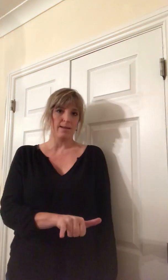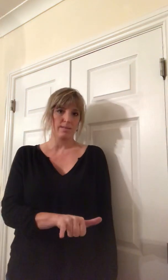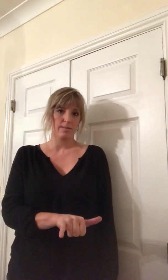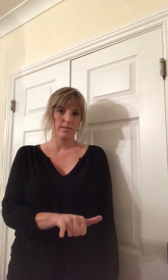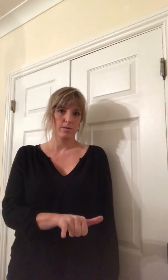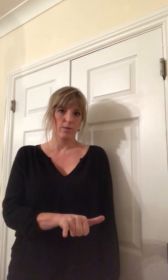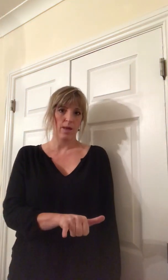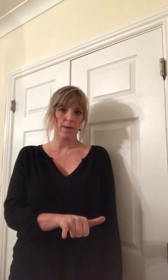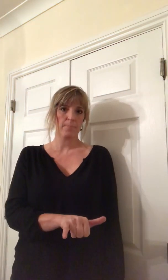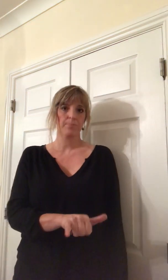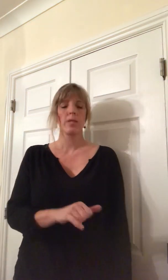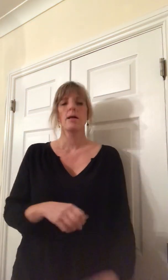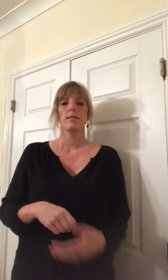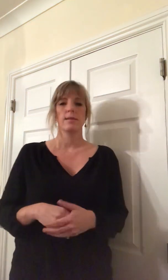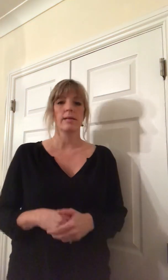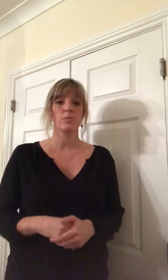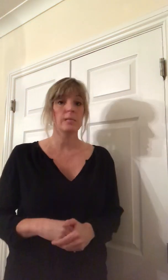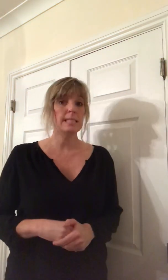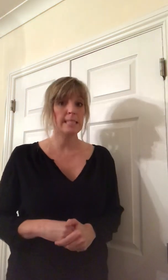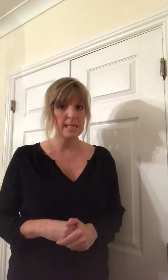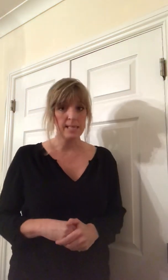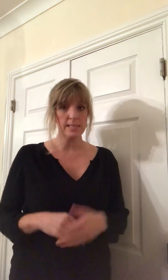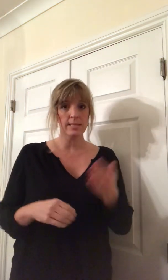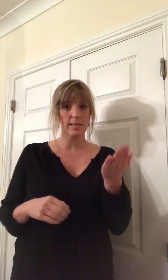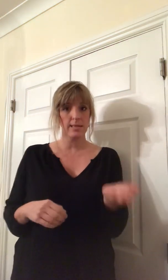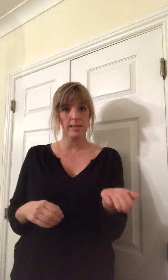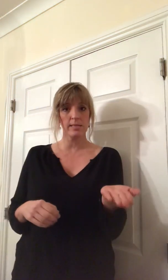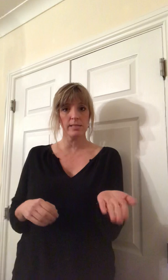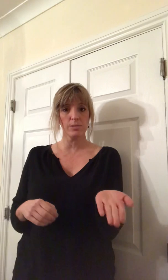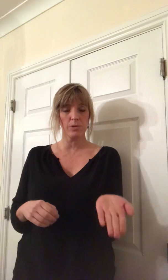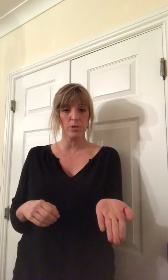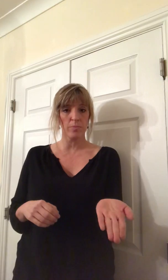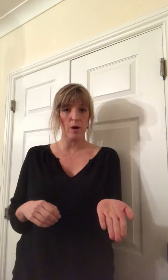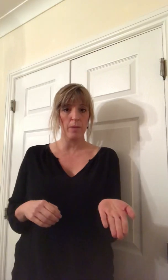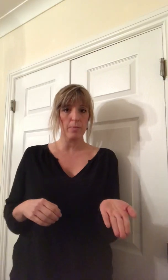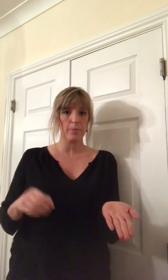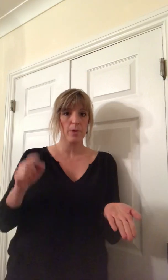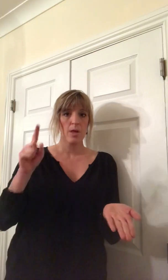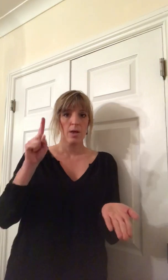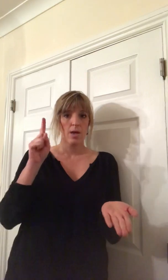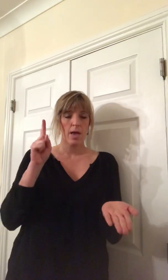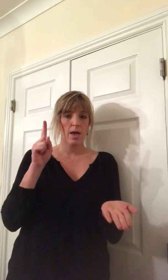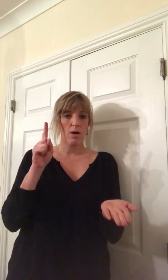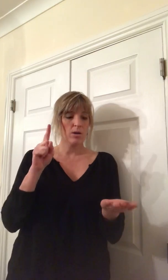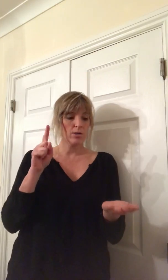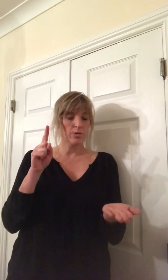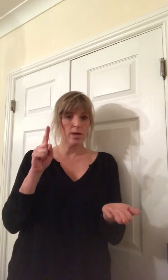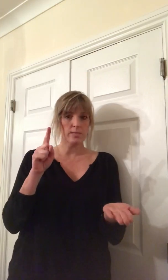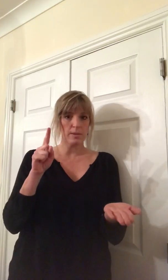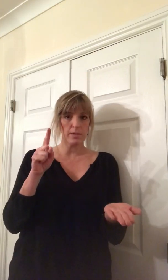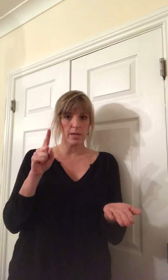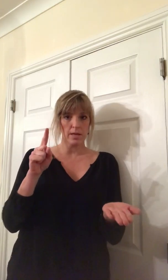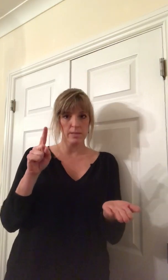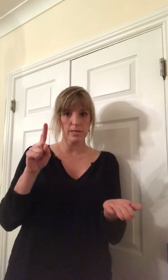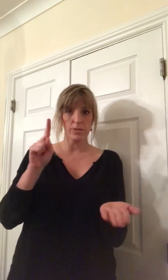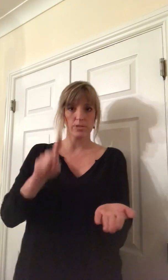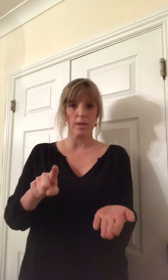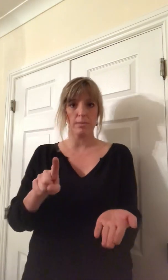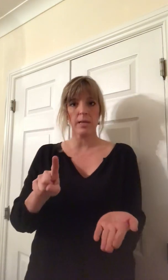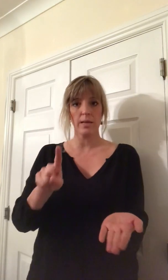that, okay? The next one is this. This is with your palm up and on your non-dominant hand, and your dominant hand,